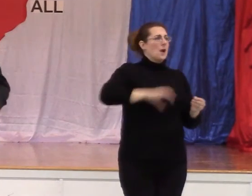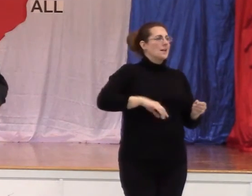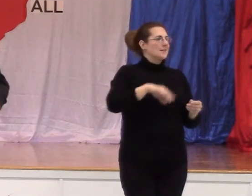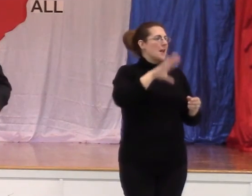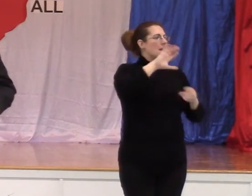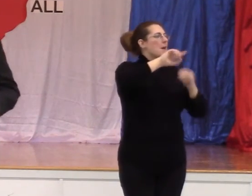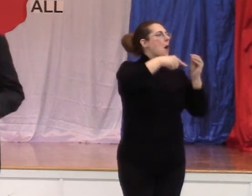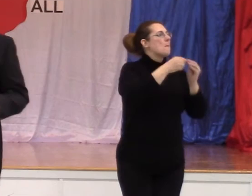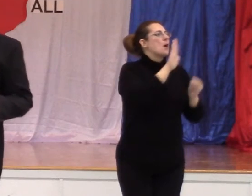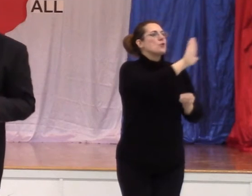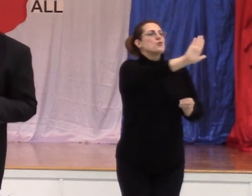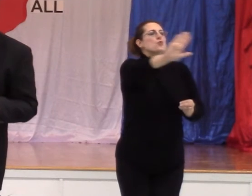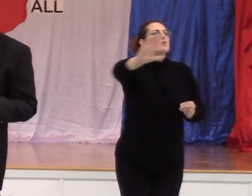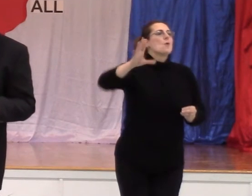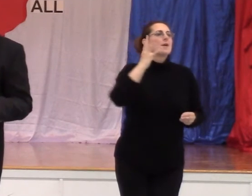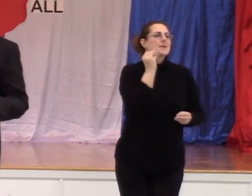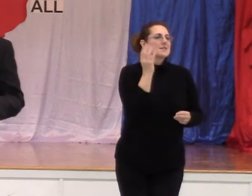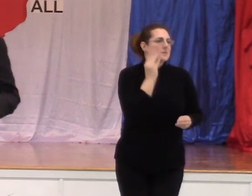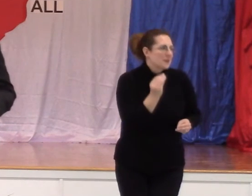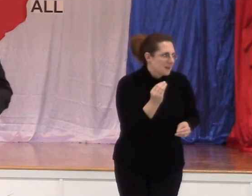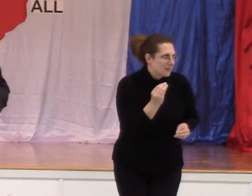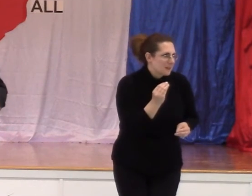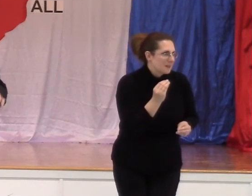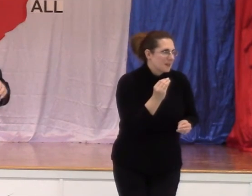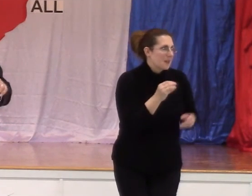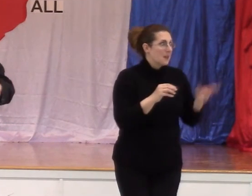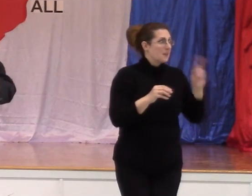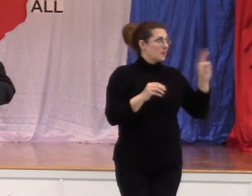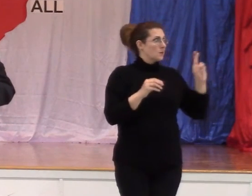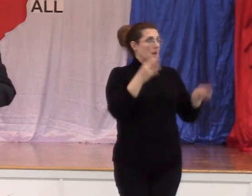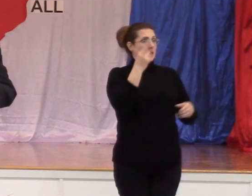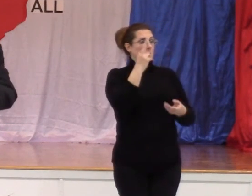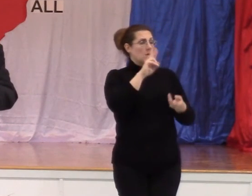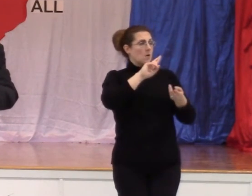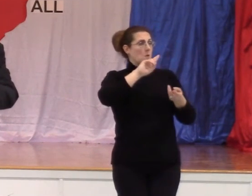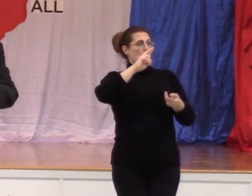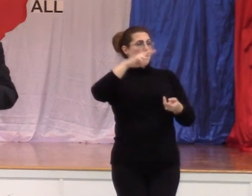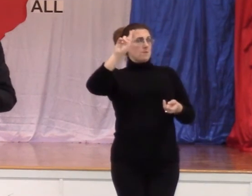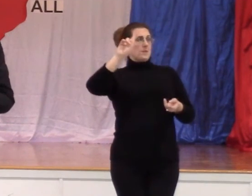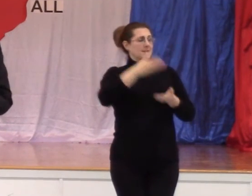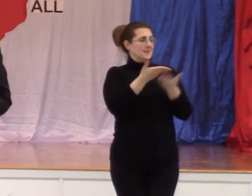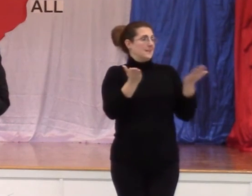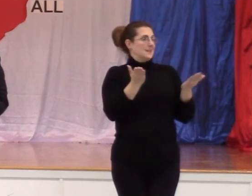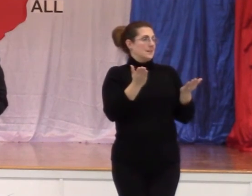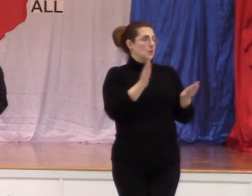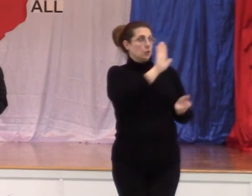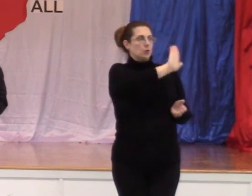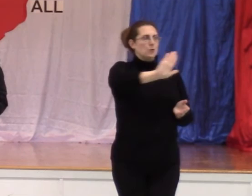which is a radical Reformation thing.